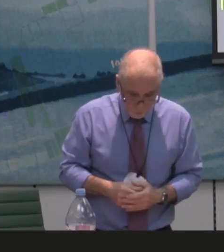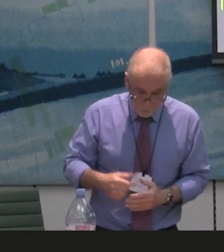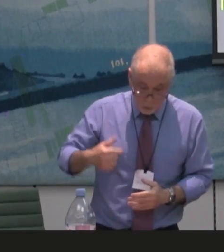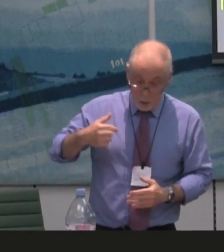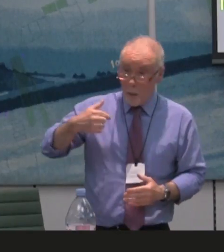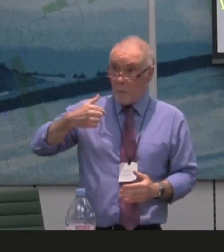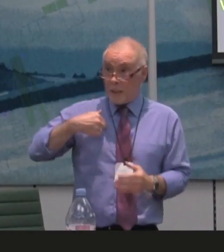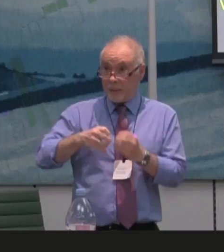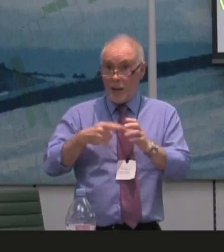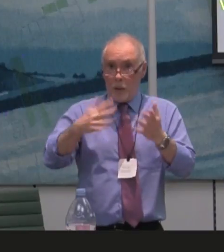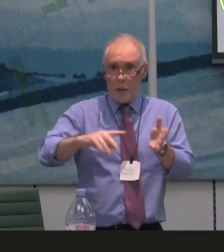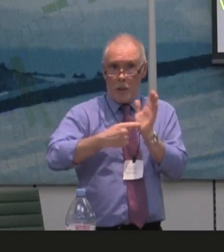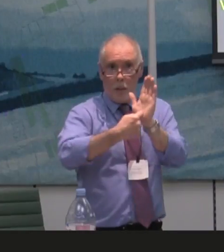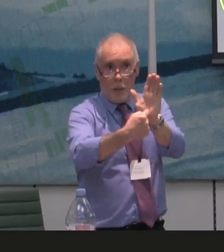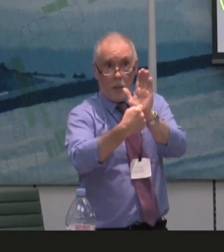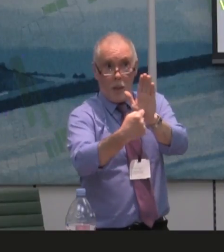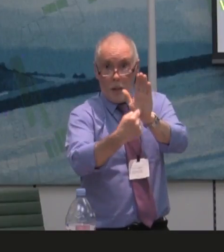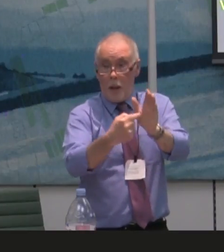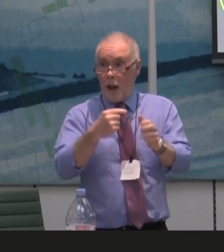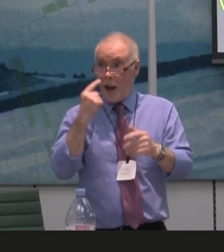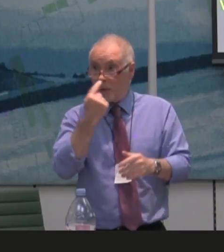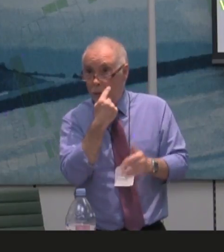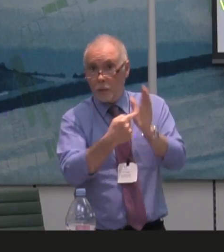remaining in menial jobs.